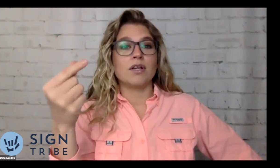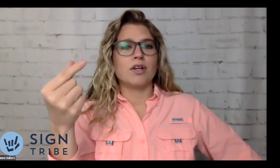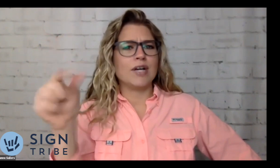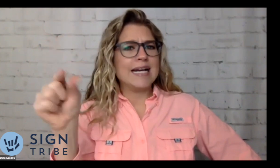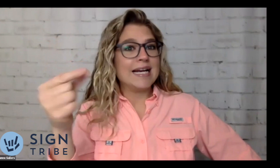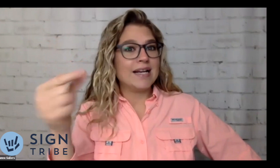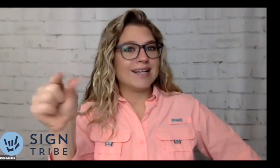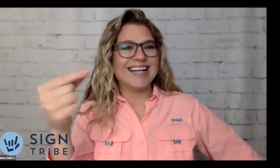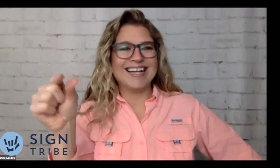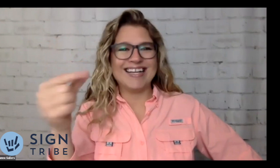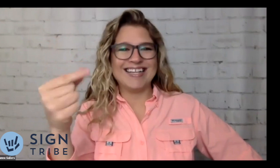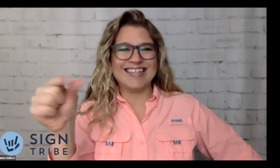green,